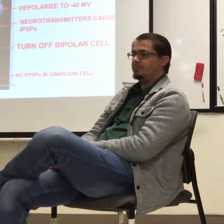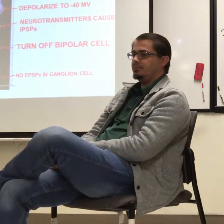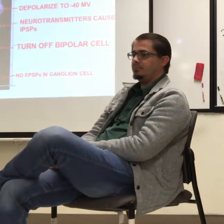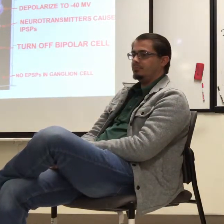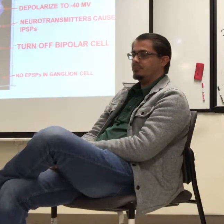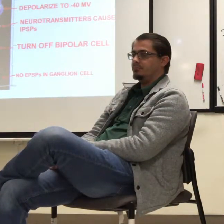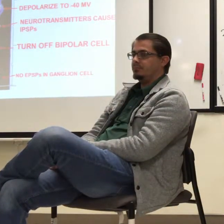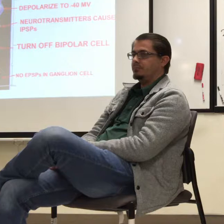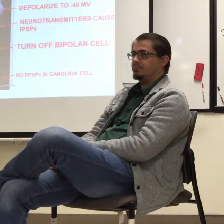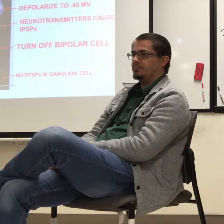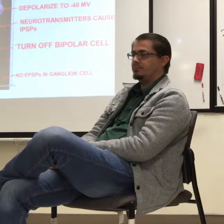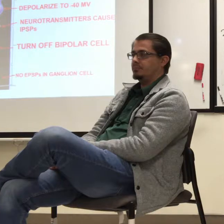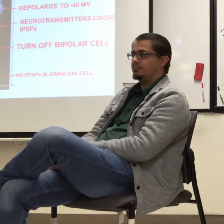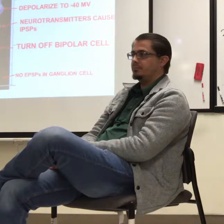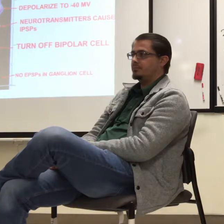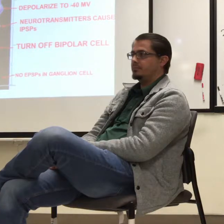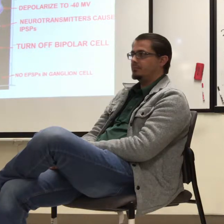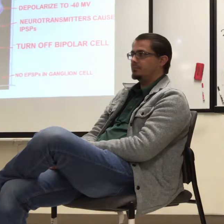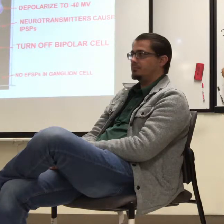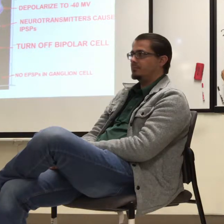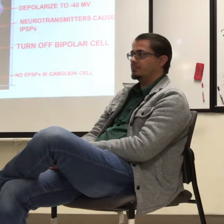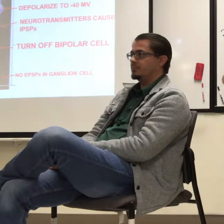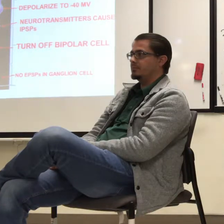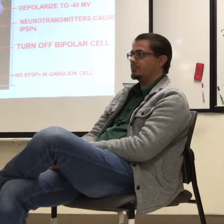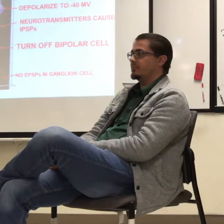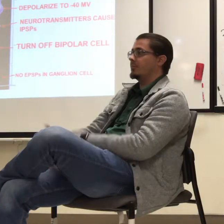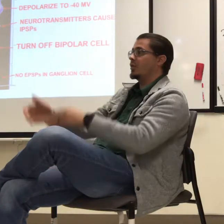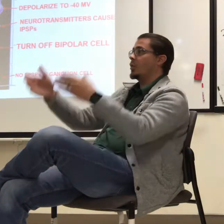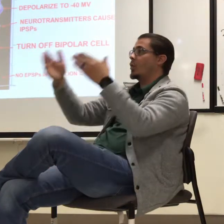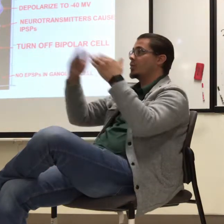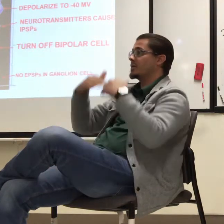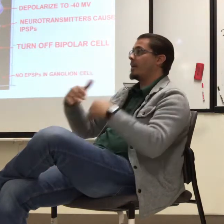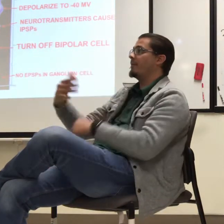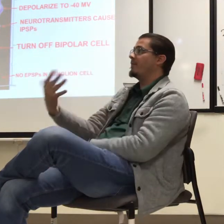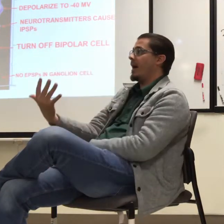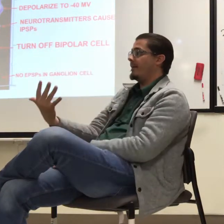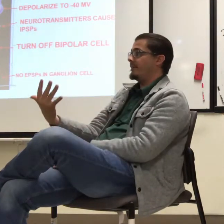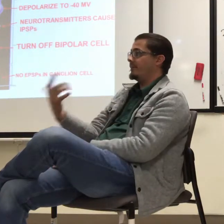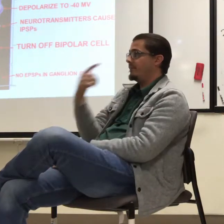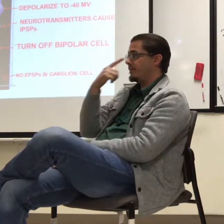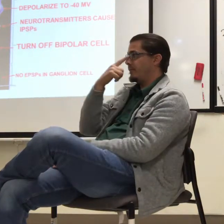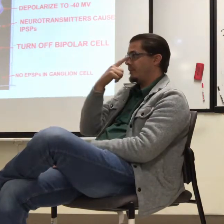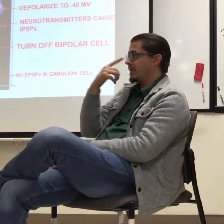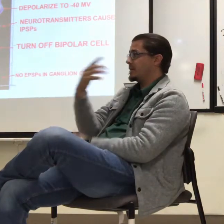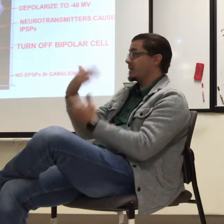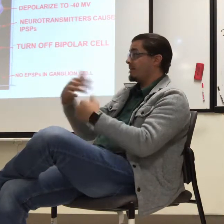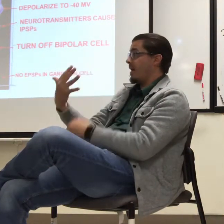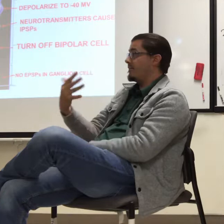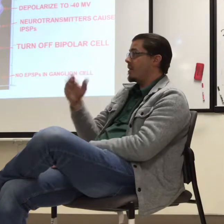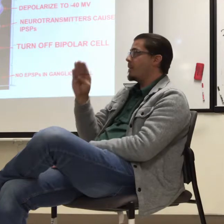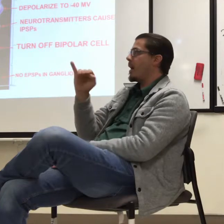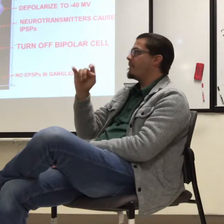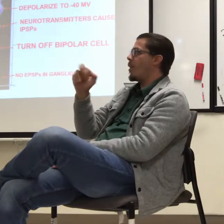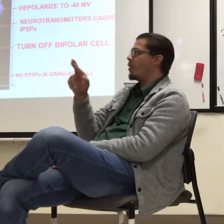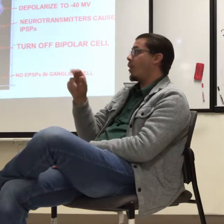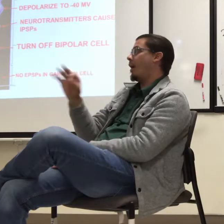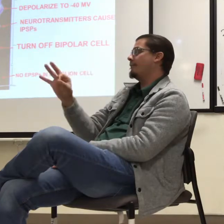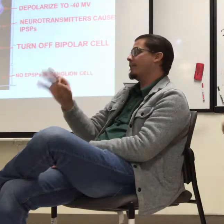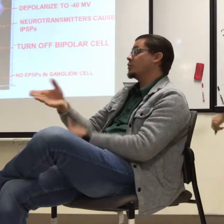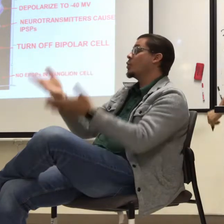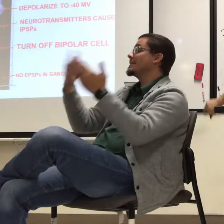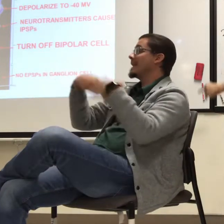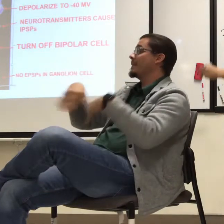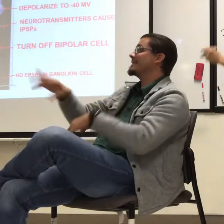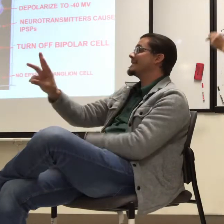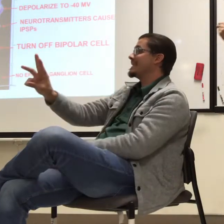So I don't want to keep consistent there. For step 5, basically they're just saying the bipolar cell is off. For step 6,